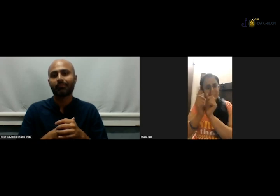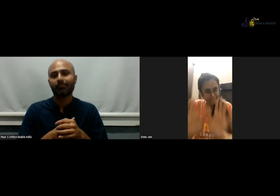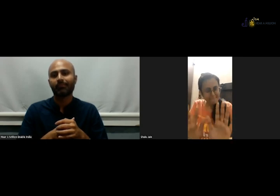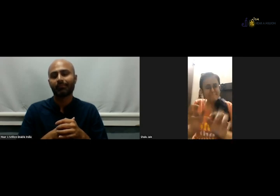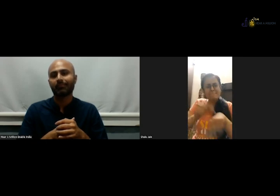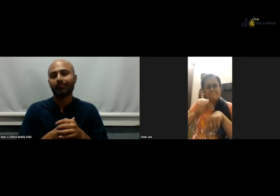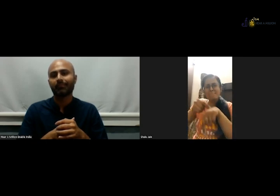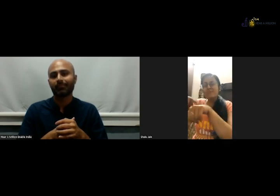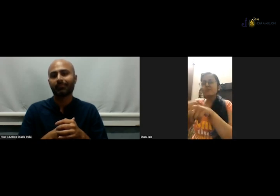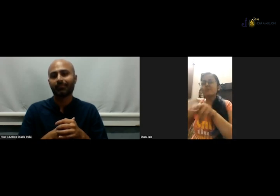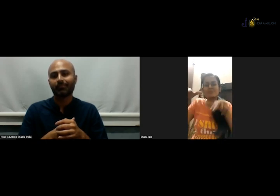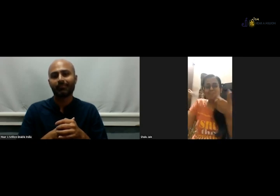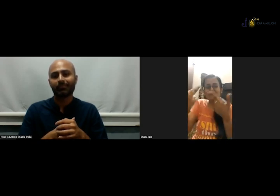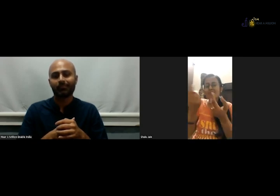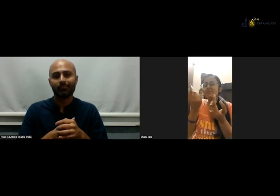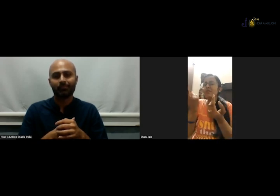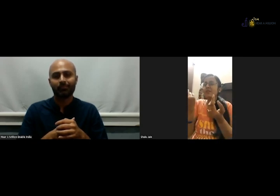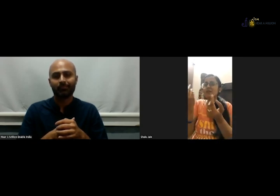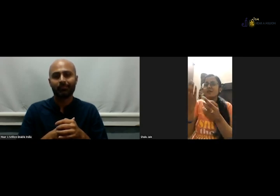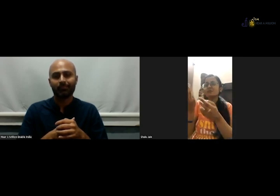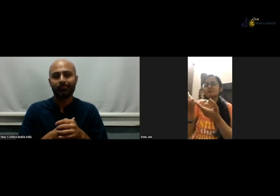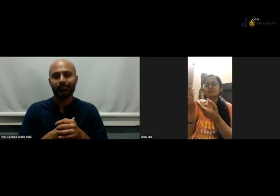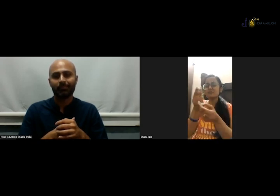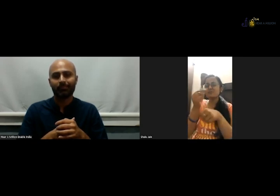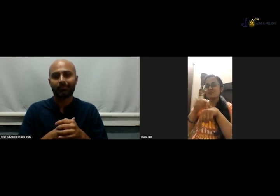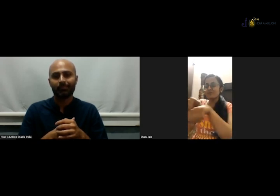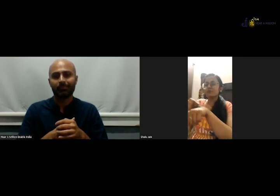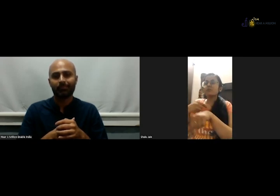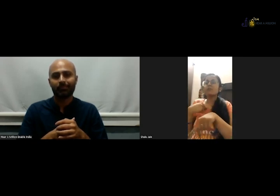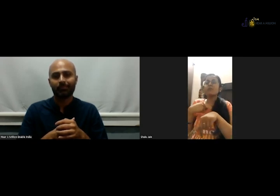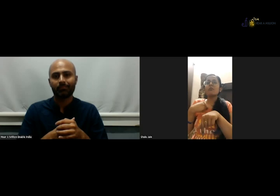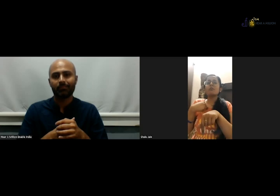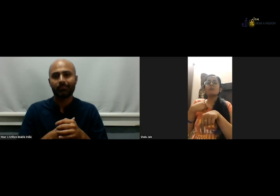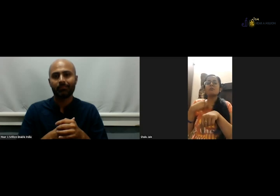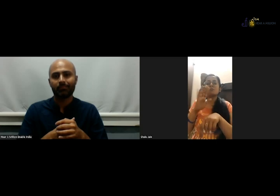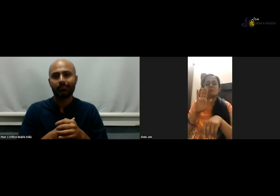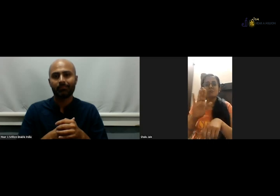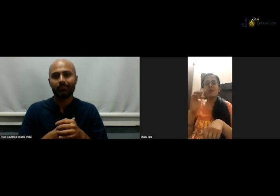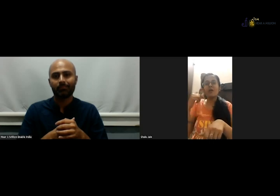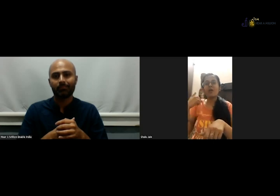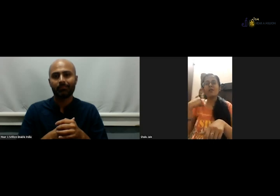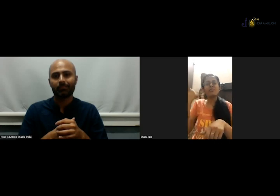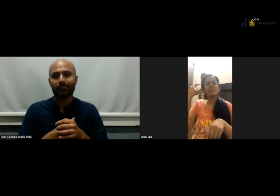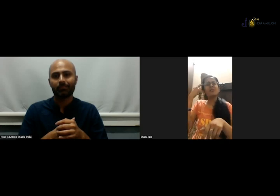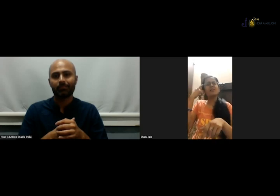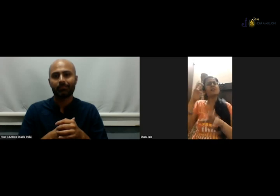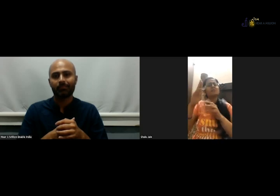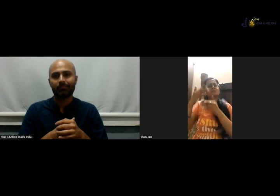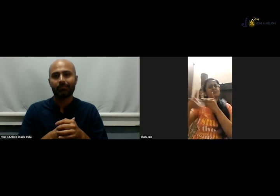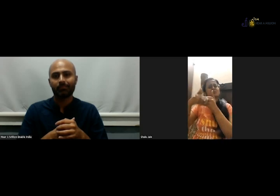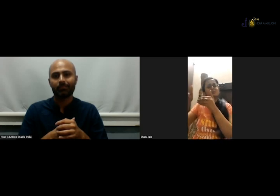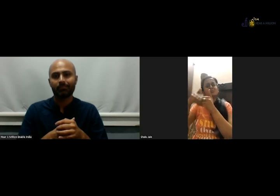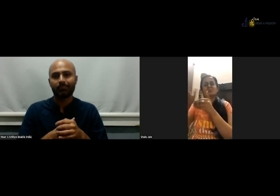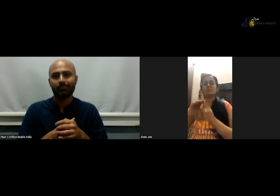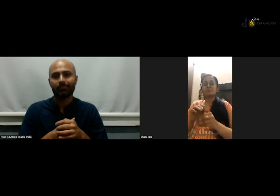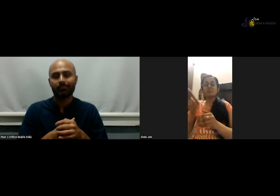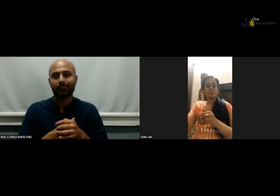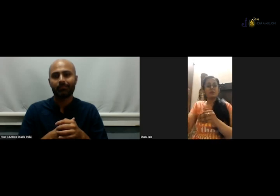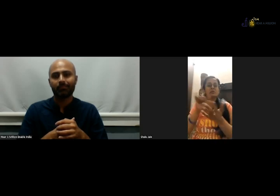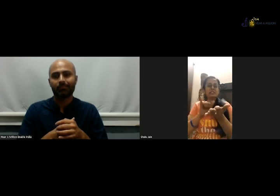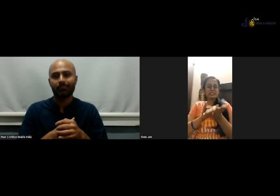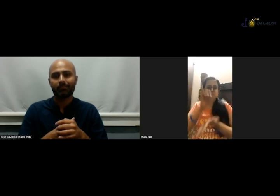And also, I have met her a few times, and we had a discussion on video call as well. But sometimes I